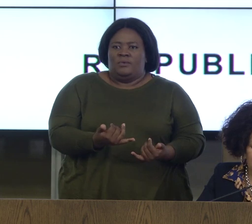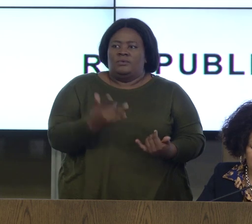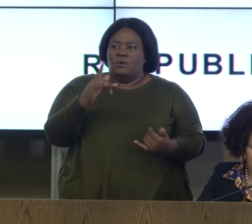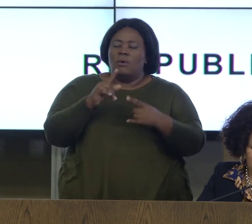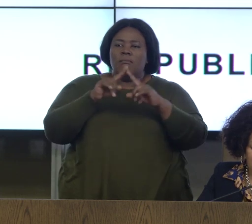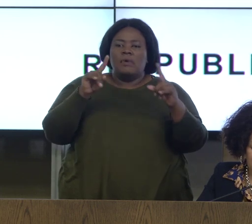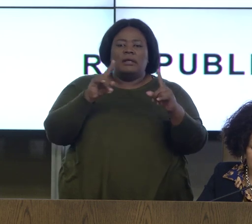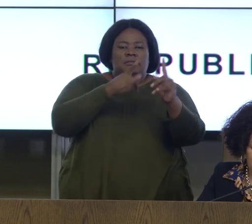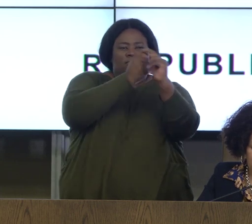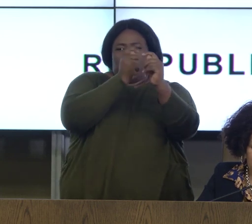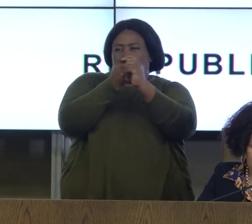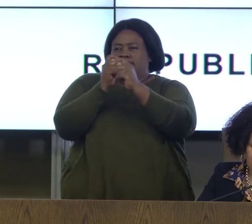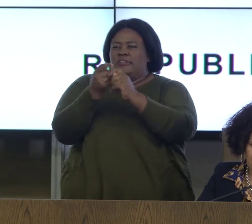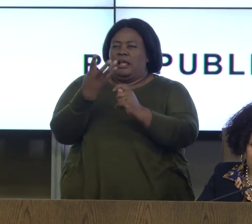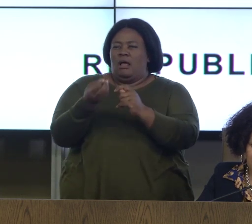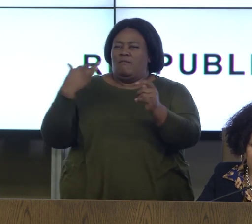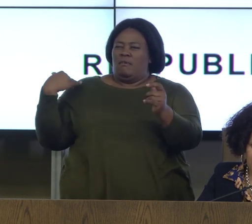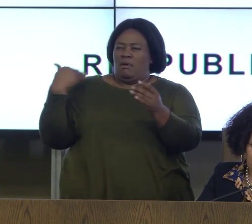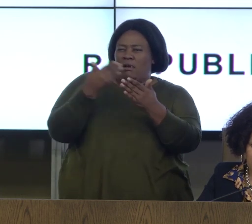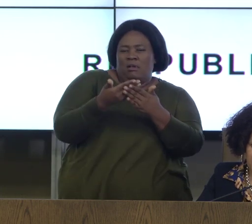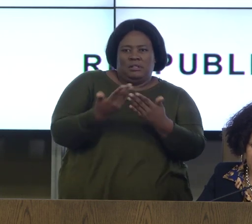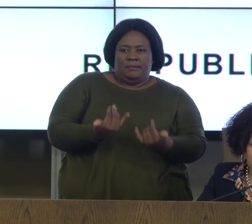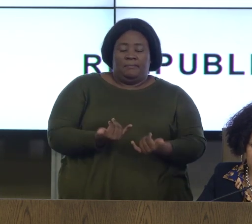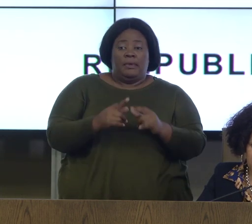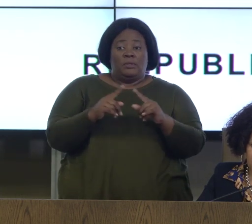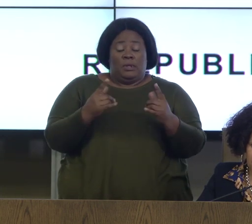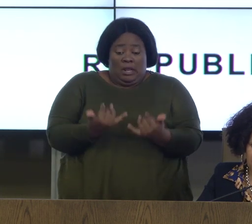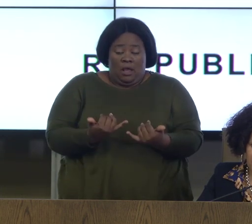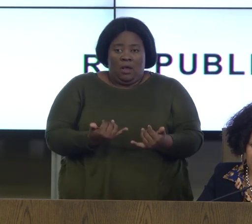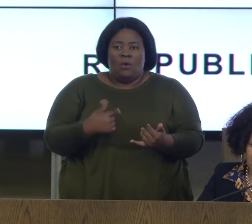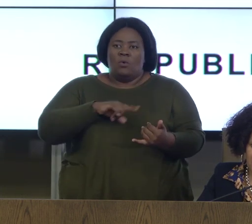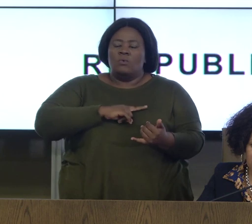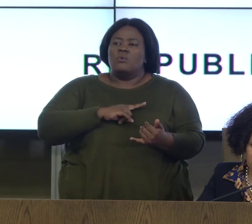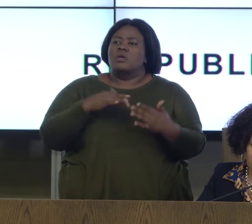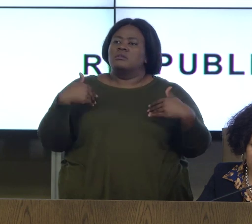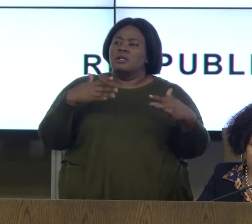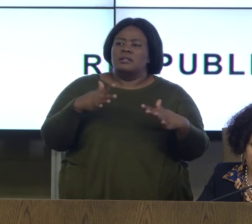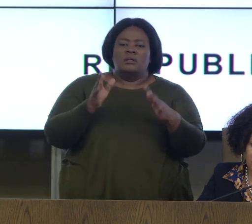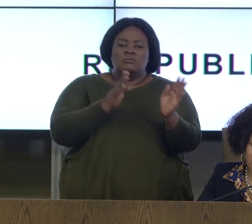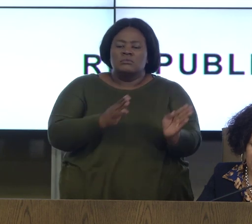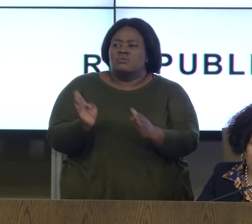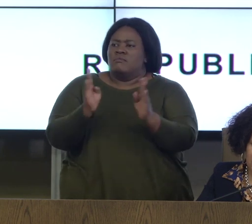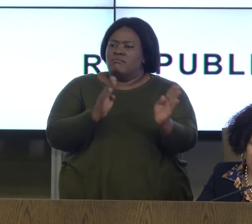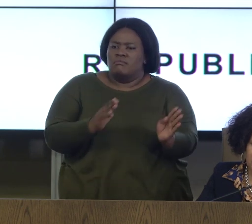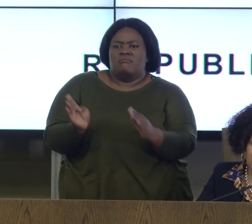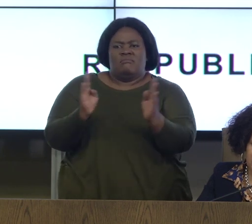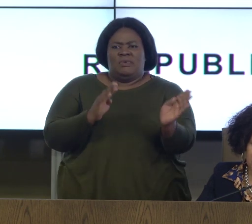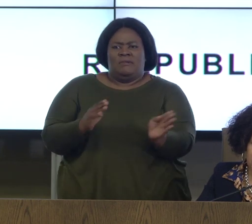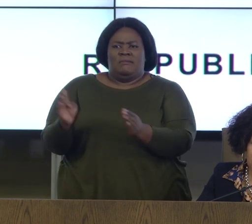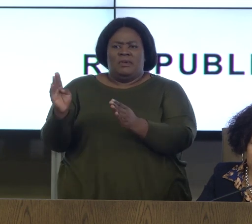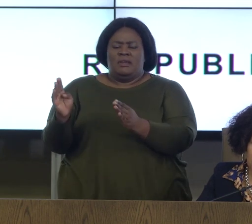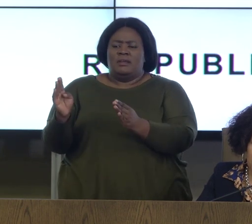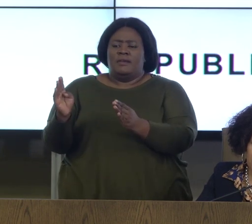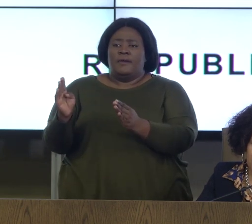settlements, and we are now beginning to prepare ground for them to be